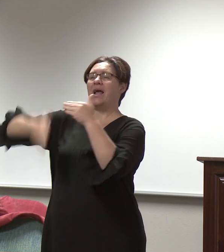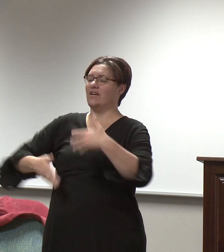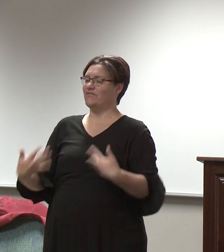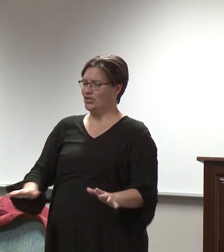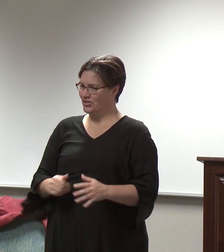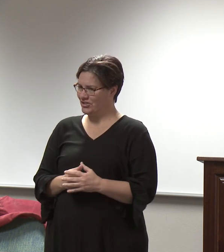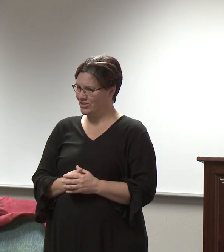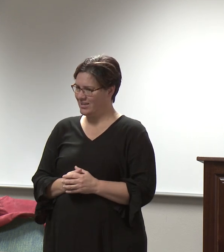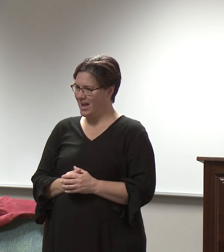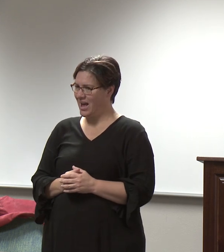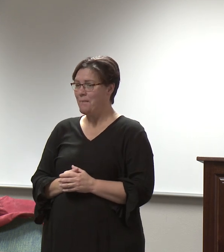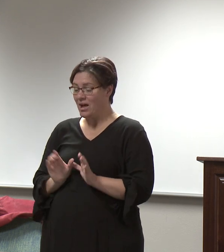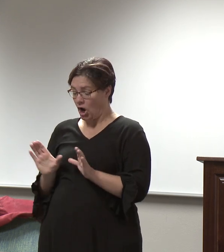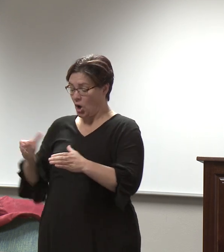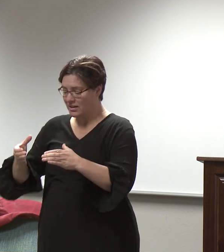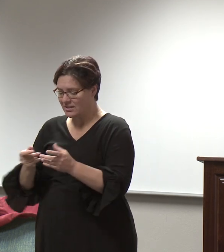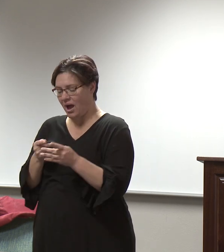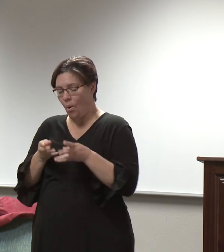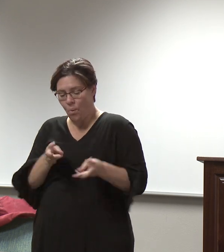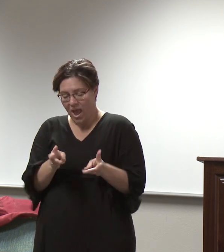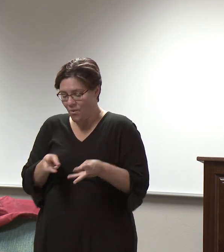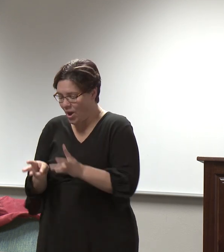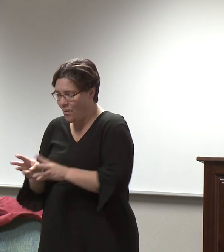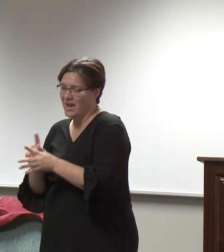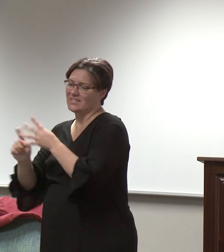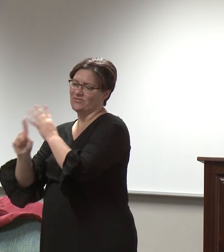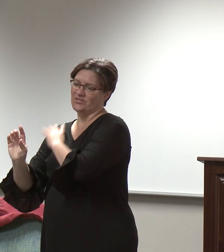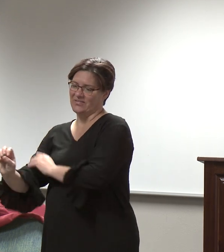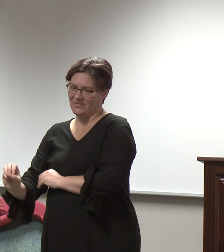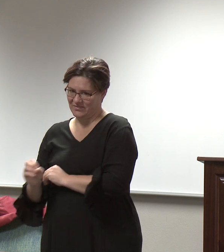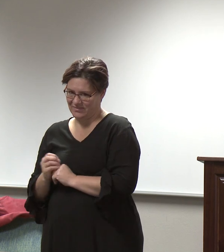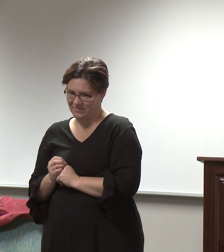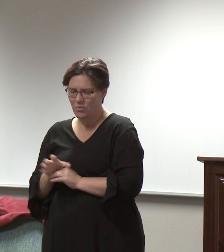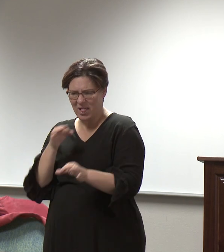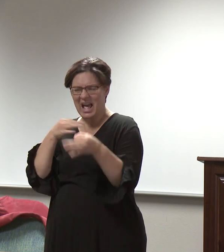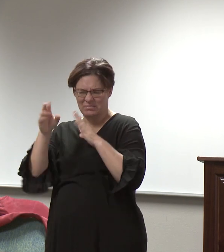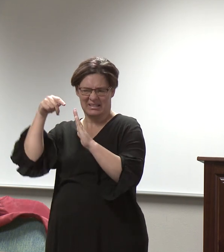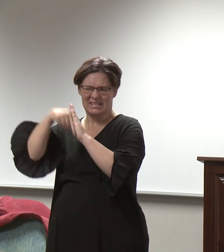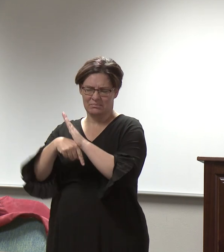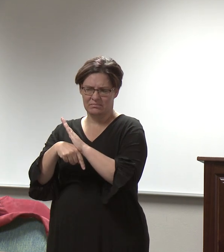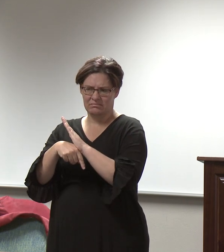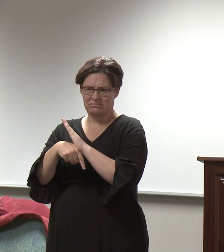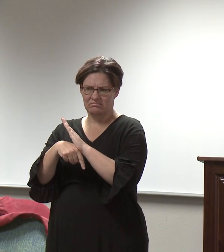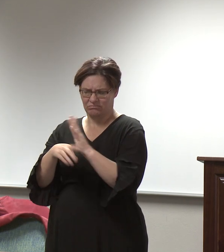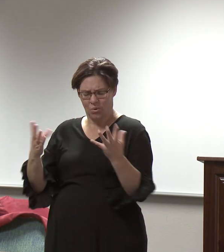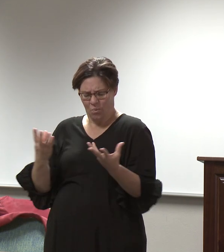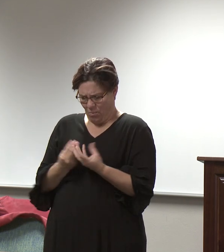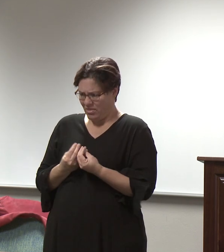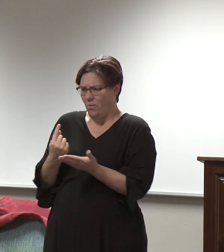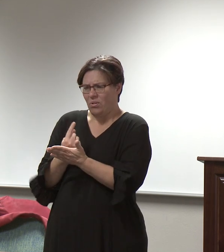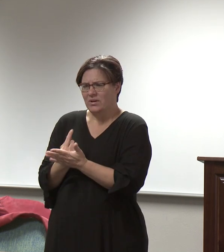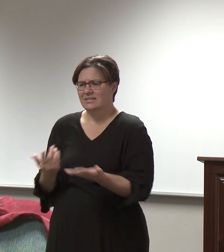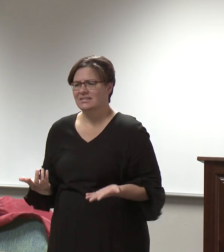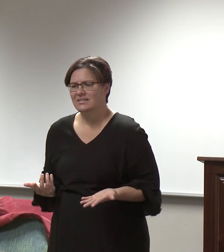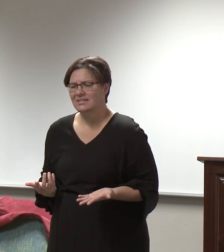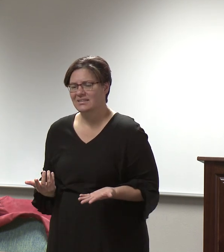are many other forms of colonialism. I'll go into that in a moment. And they are with us. So, in